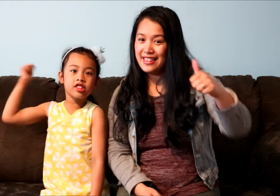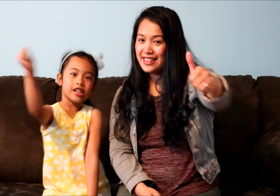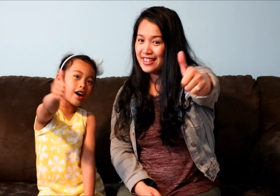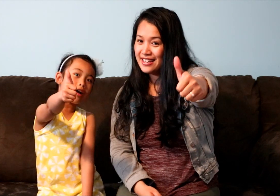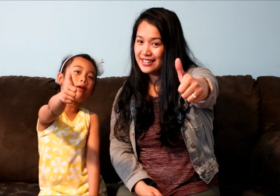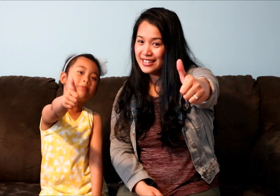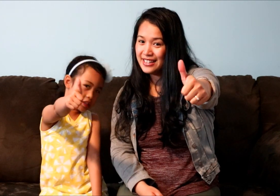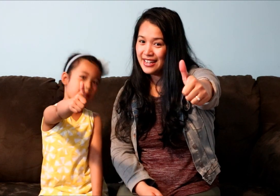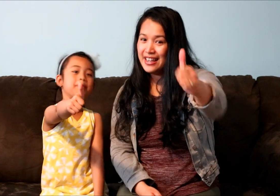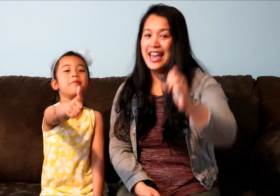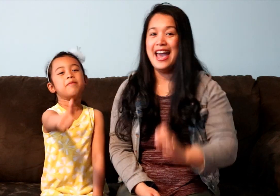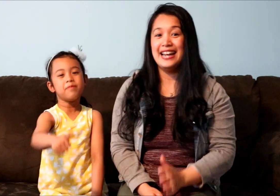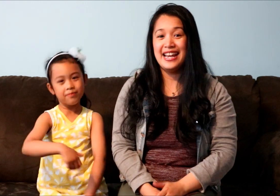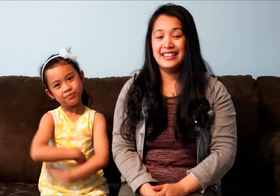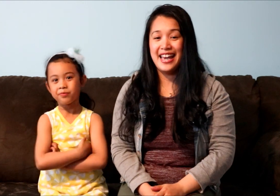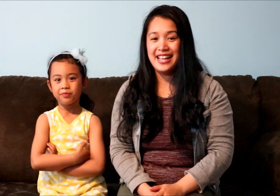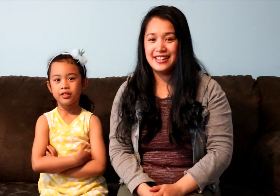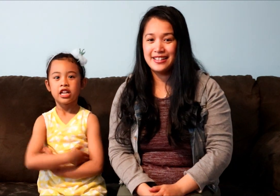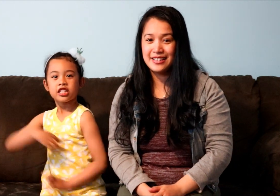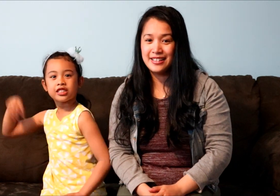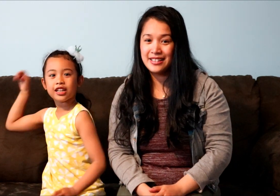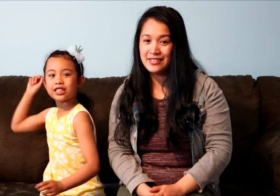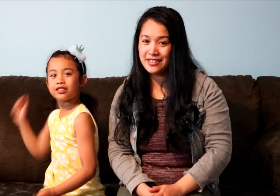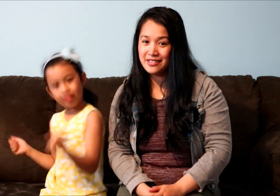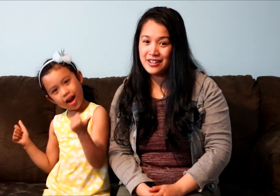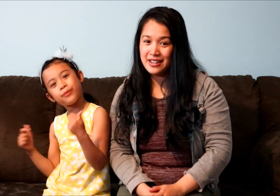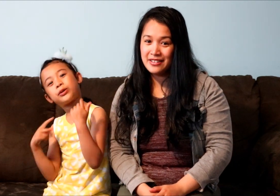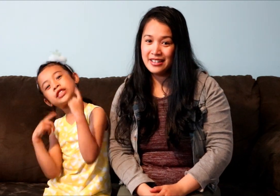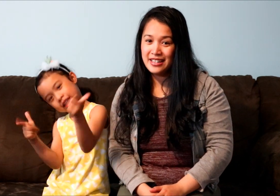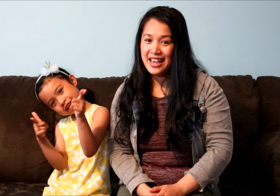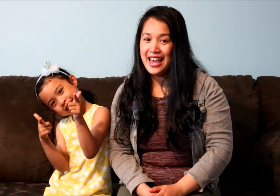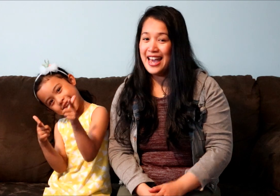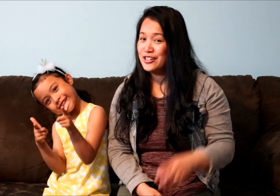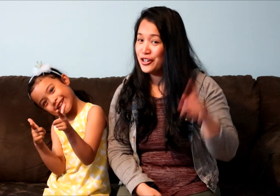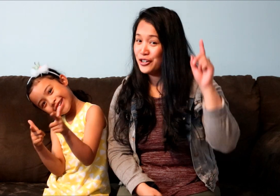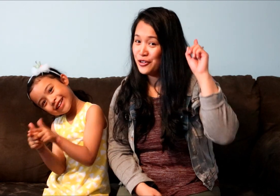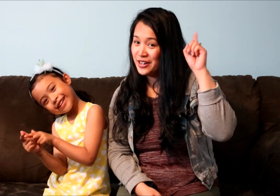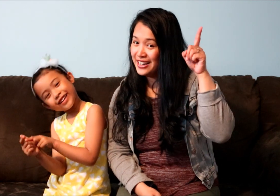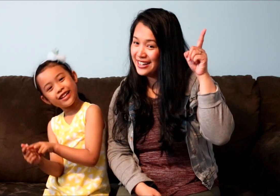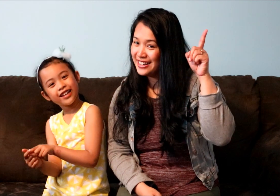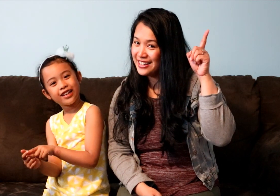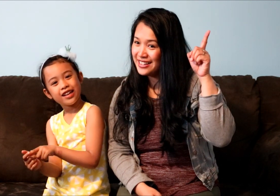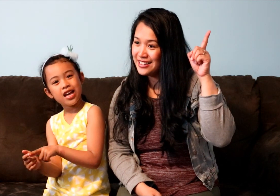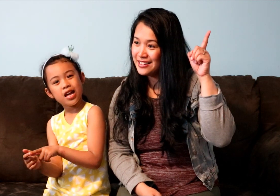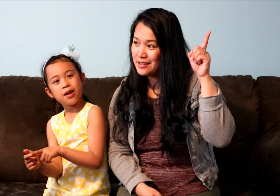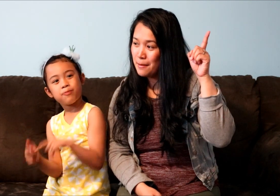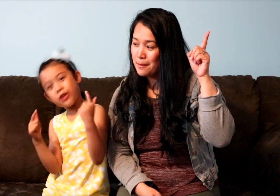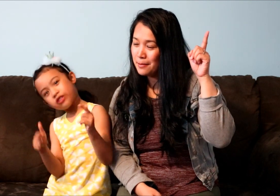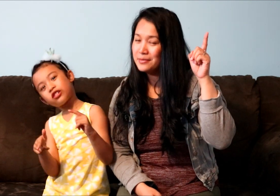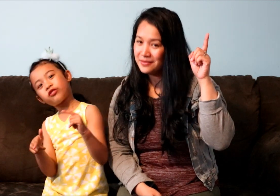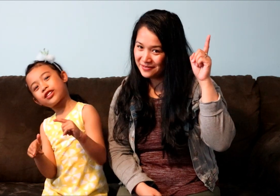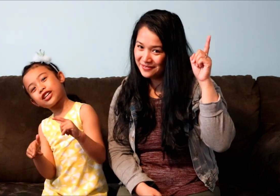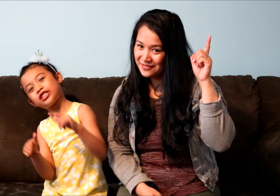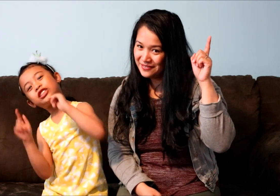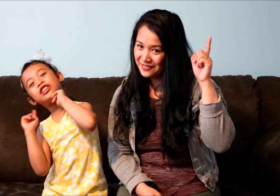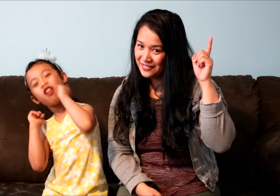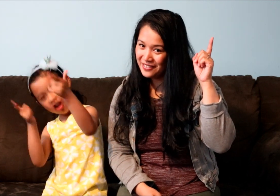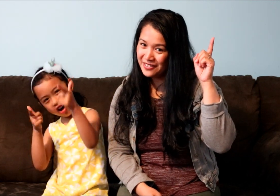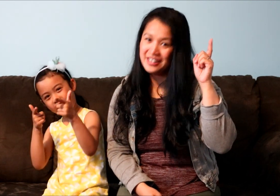Thumbs up! And hit that... Subscribe button! And turn your... Bell notification on!